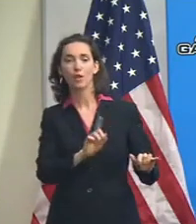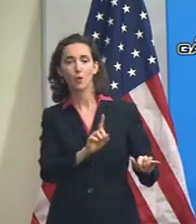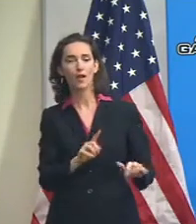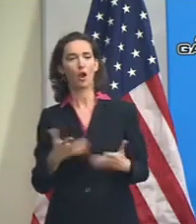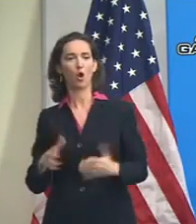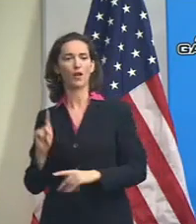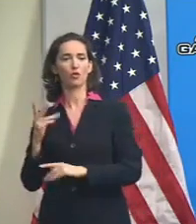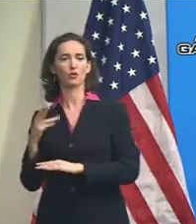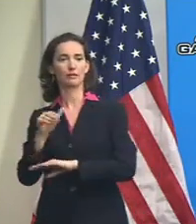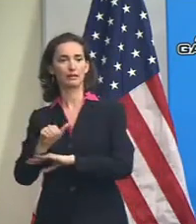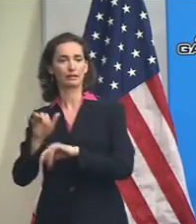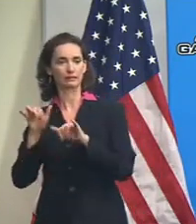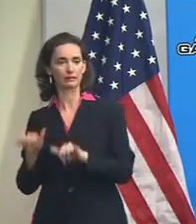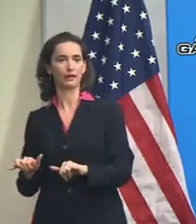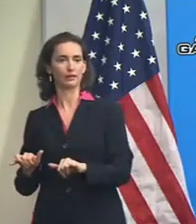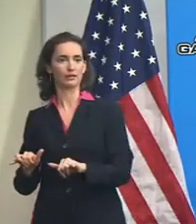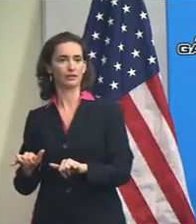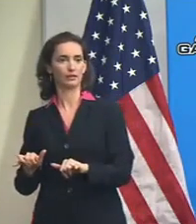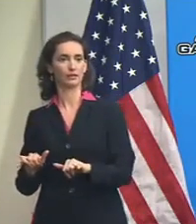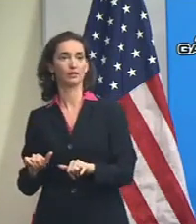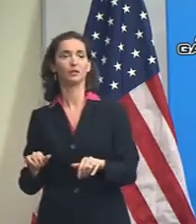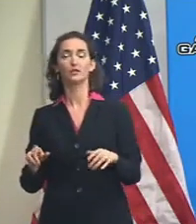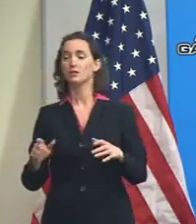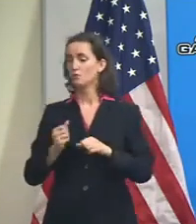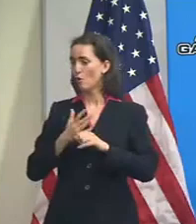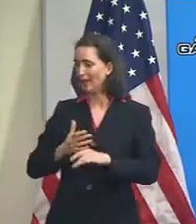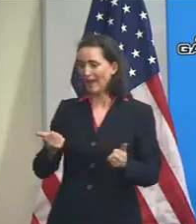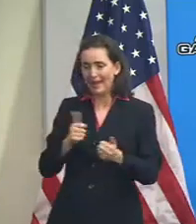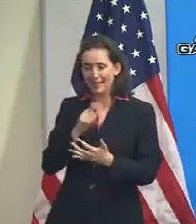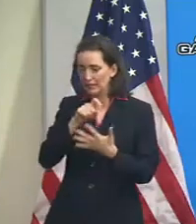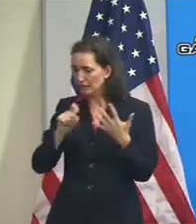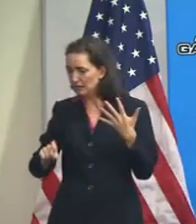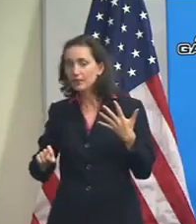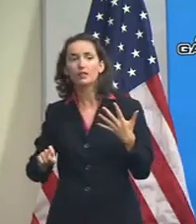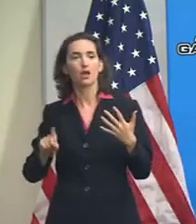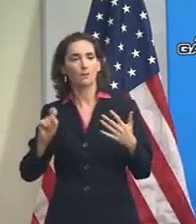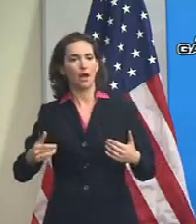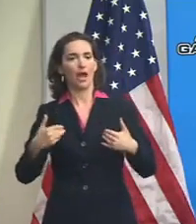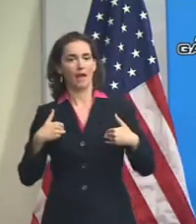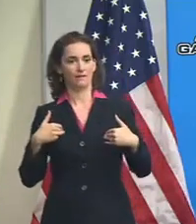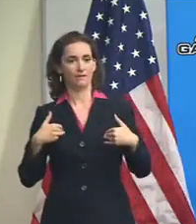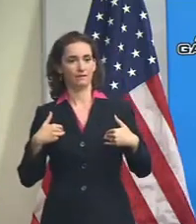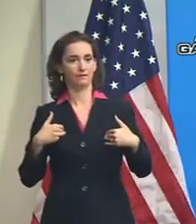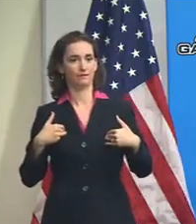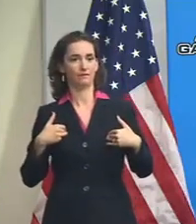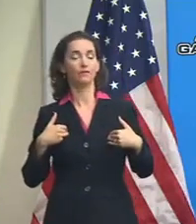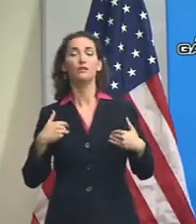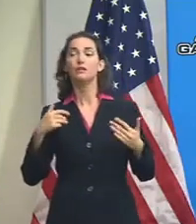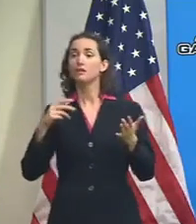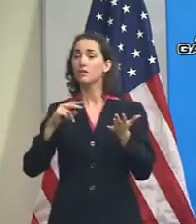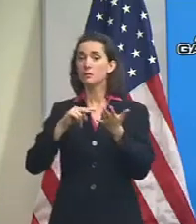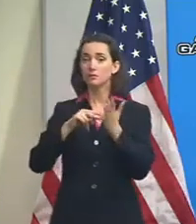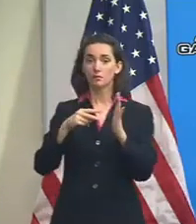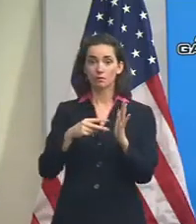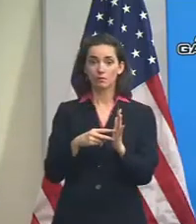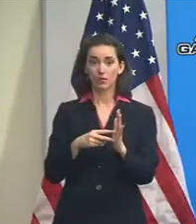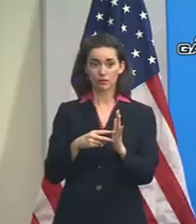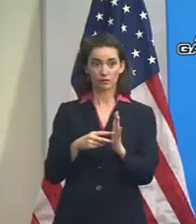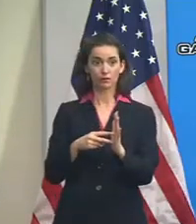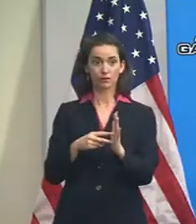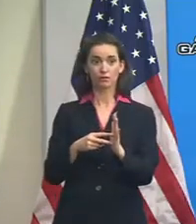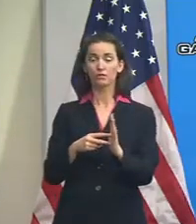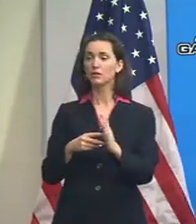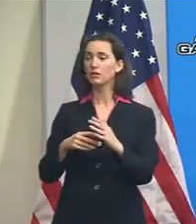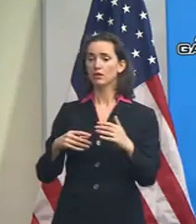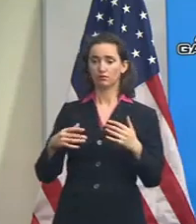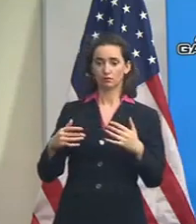ride out the storm. And you need to be postured however you need to be postured. So do all the work that you need to do to fortify your position